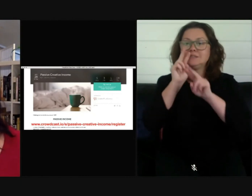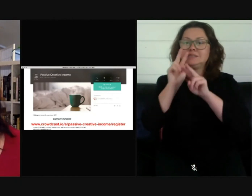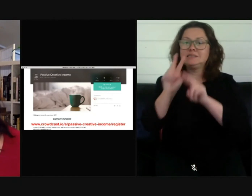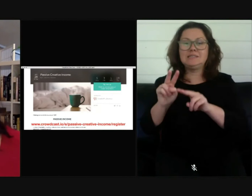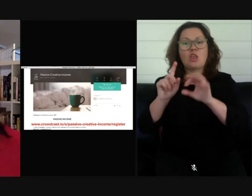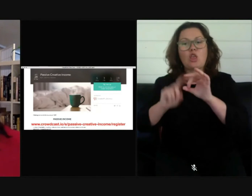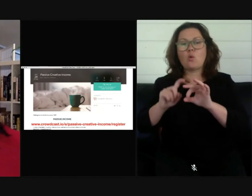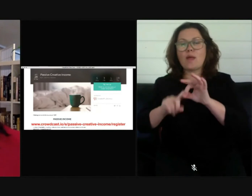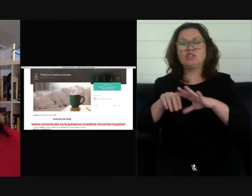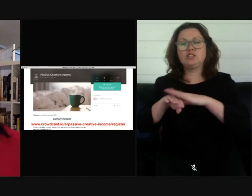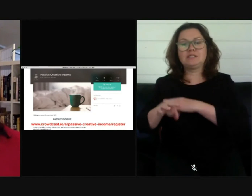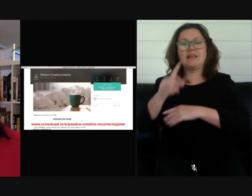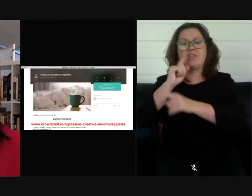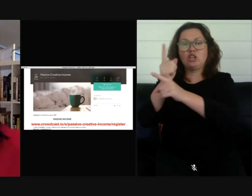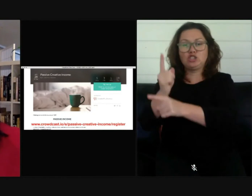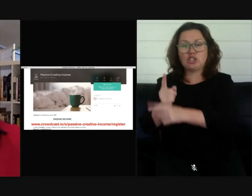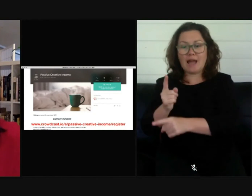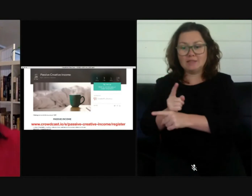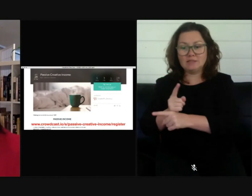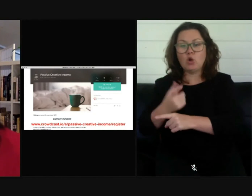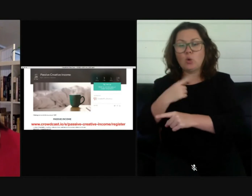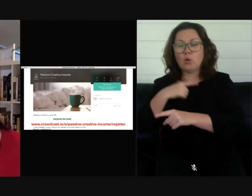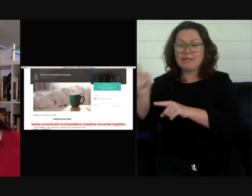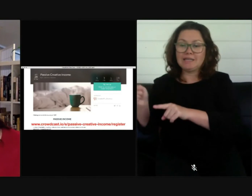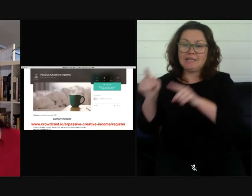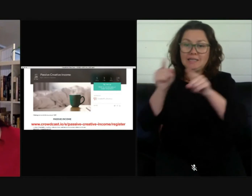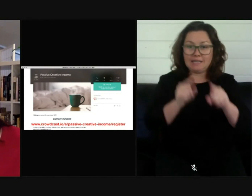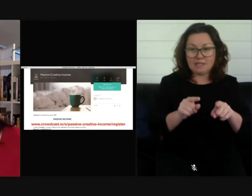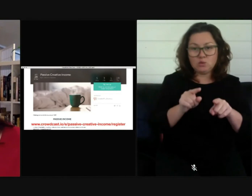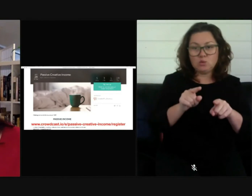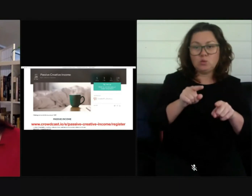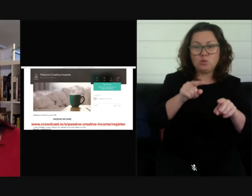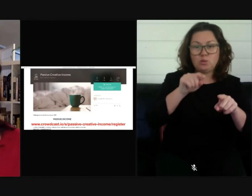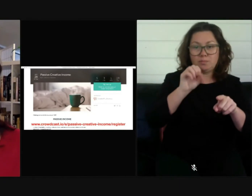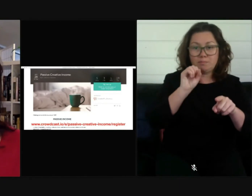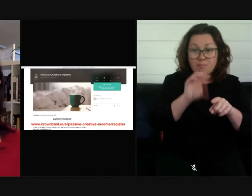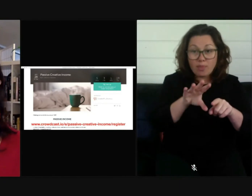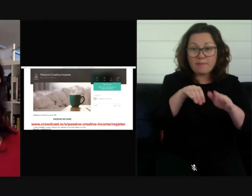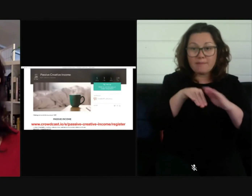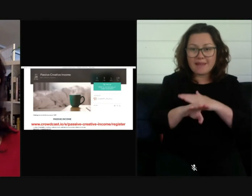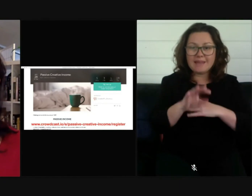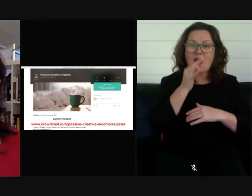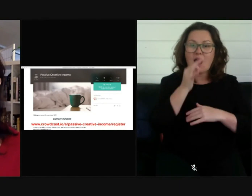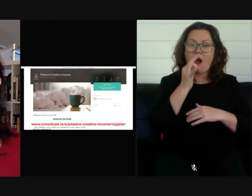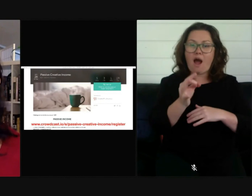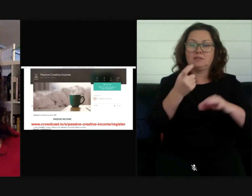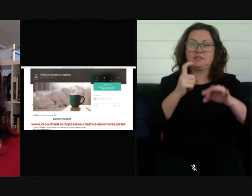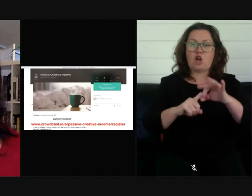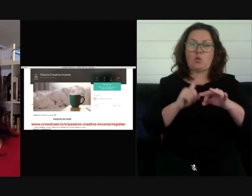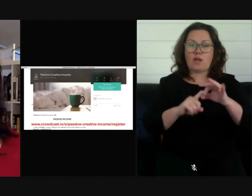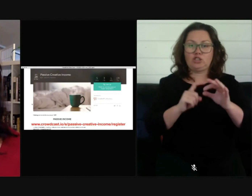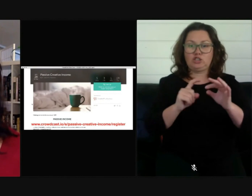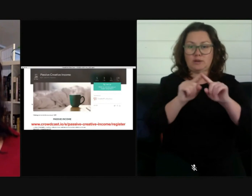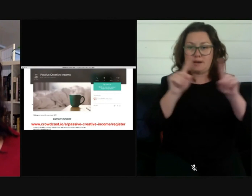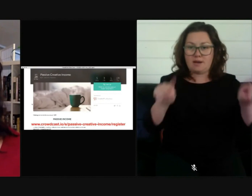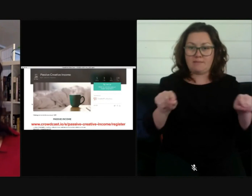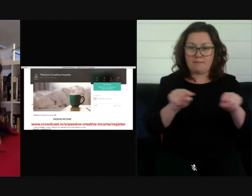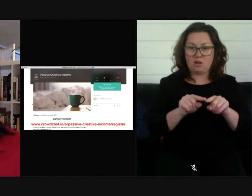box so I can pay attention to them. That would be really helpful. Step number 8 is